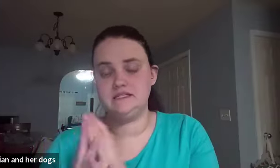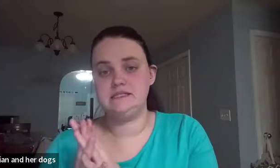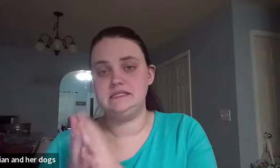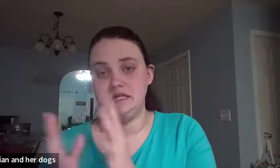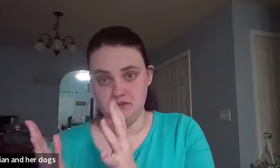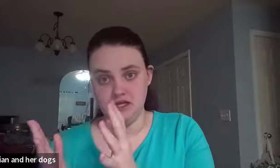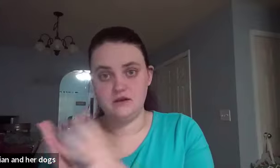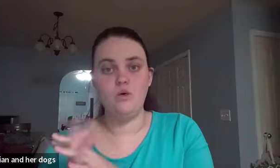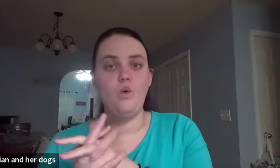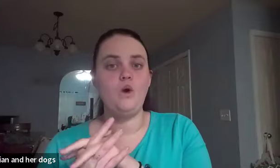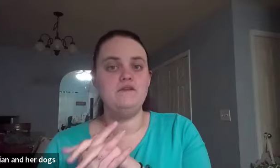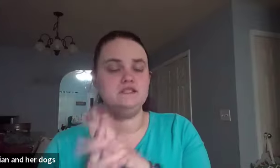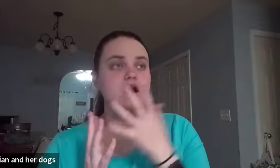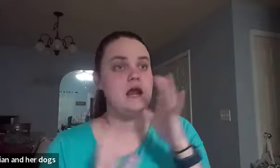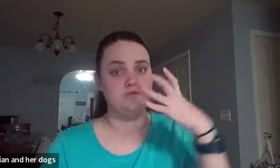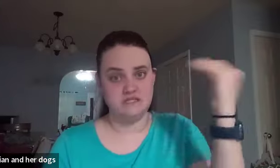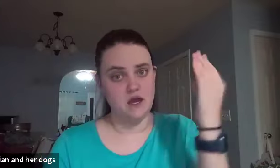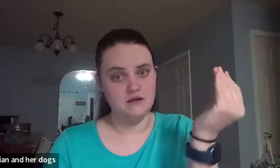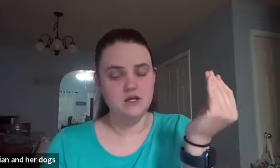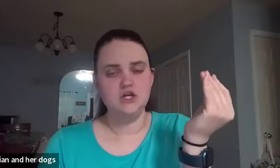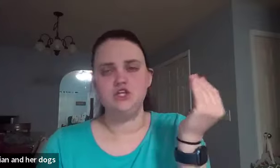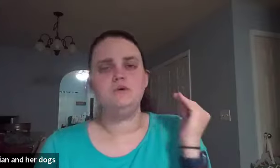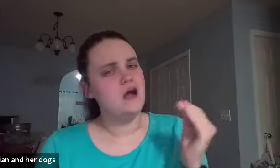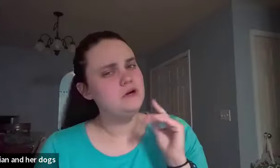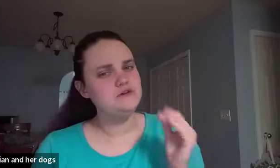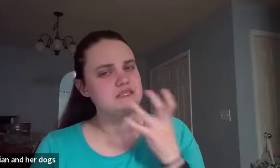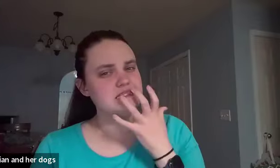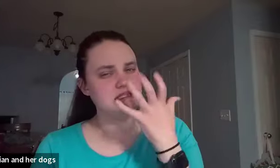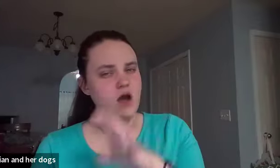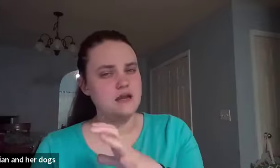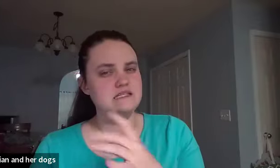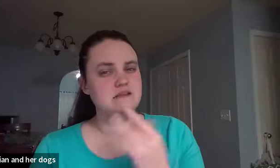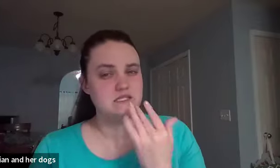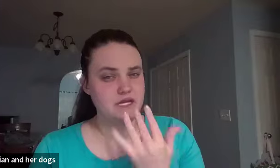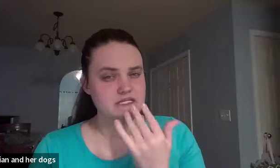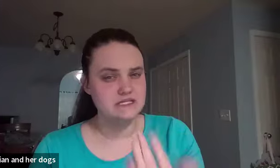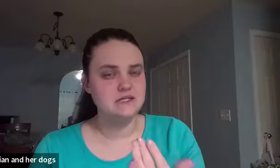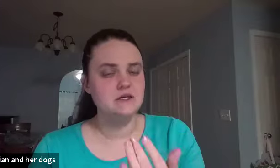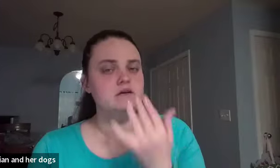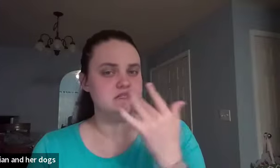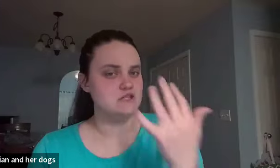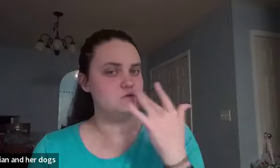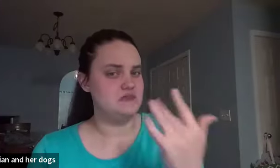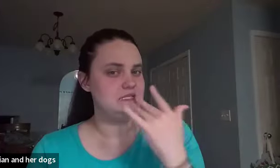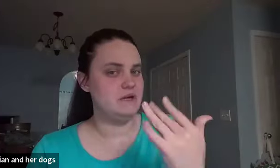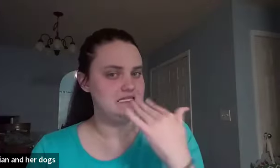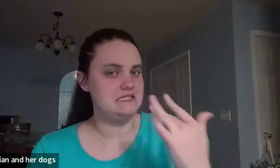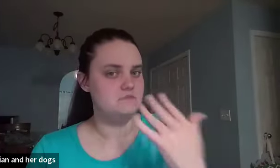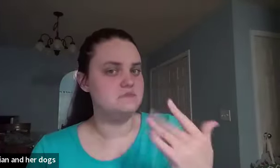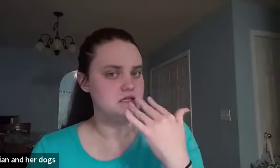like steaming or if it's hot outside. You would not want to use this as hot as in like spicy because that's where this spicy comes